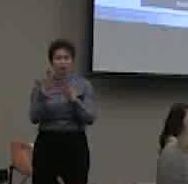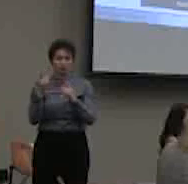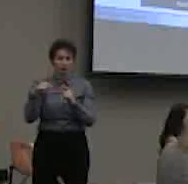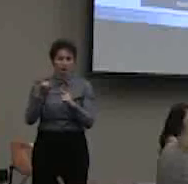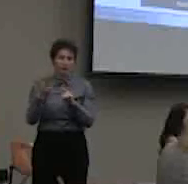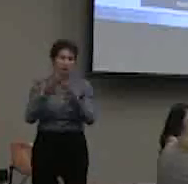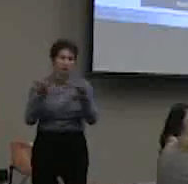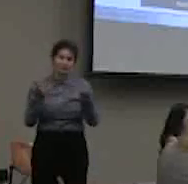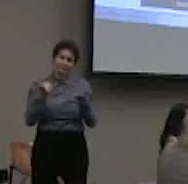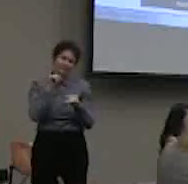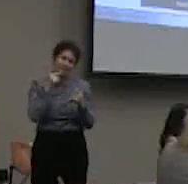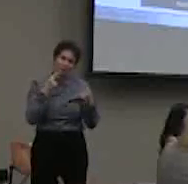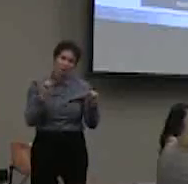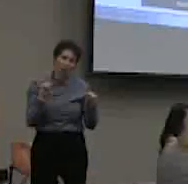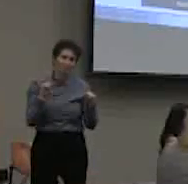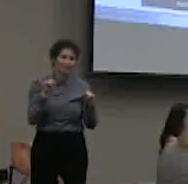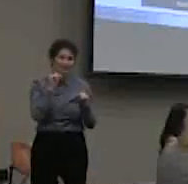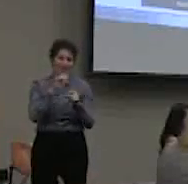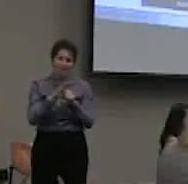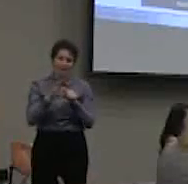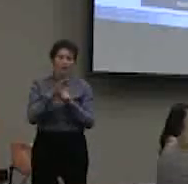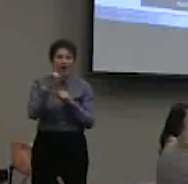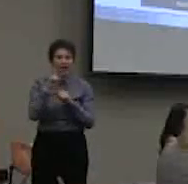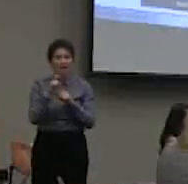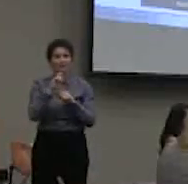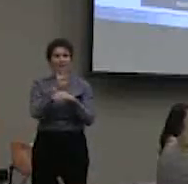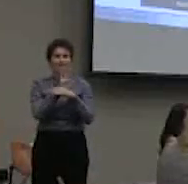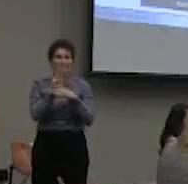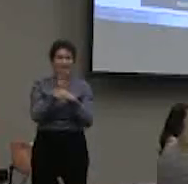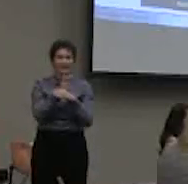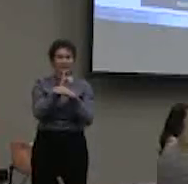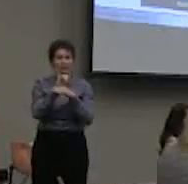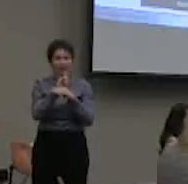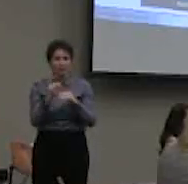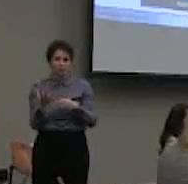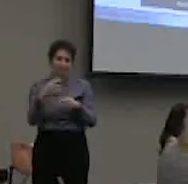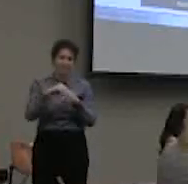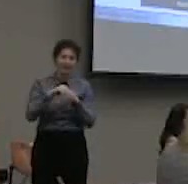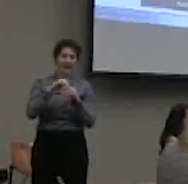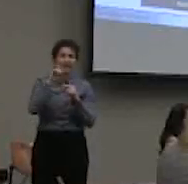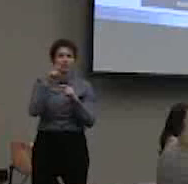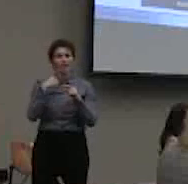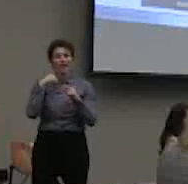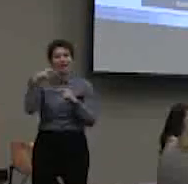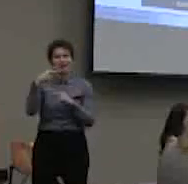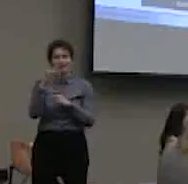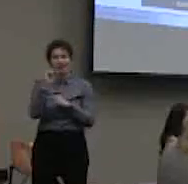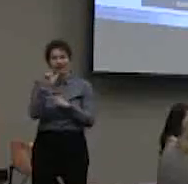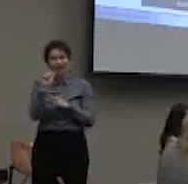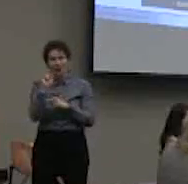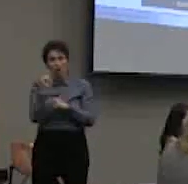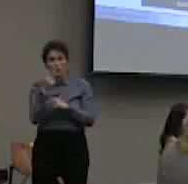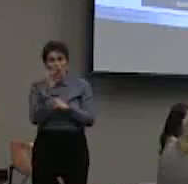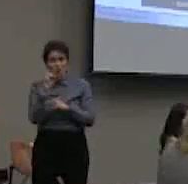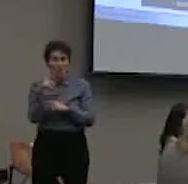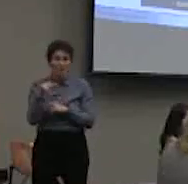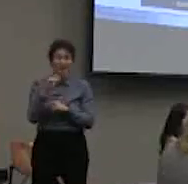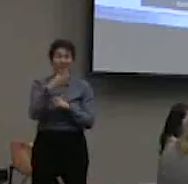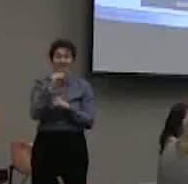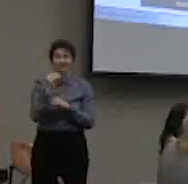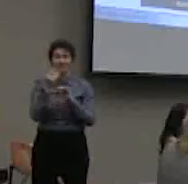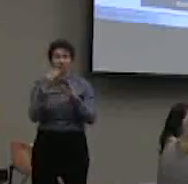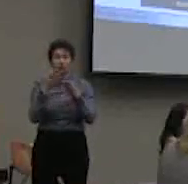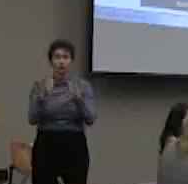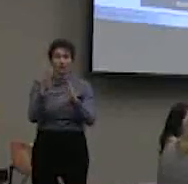learners. That will never work. We have to bring business and industry. We have to bring philanthropy. We have to bring general community members that can